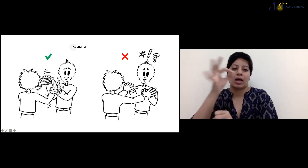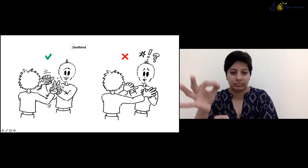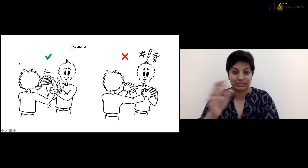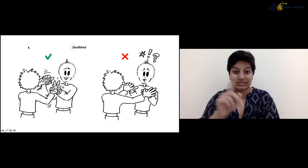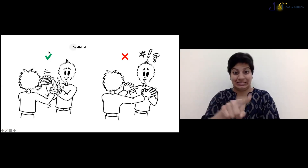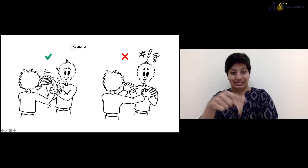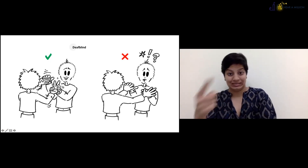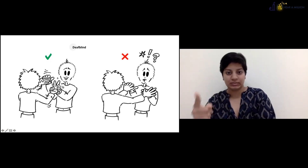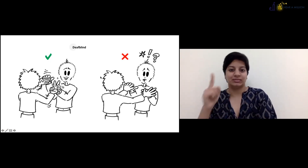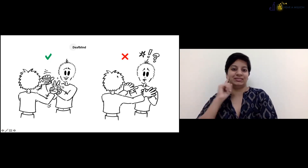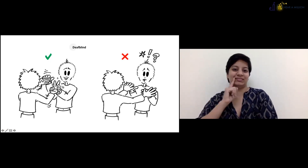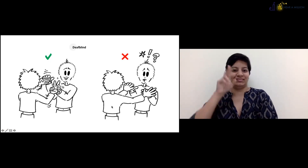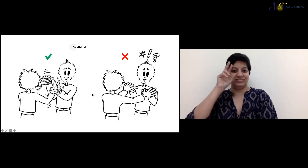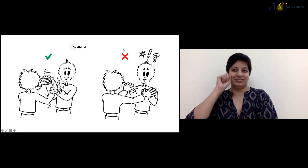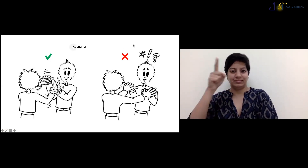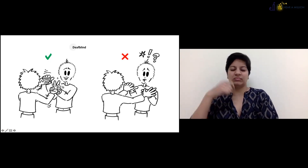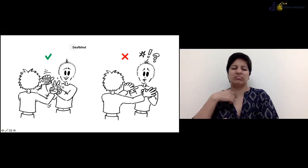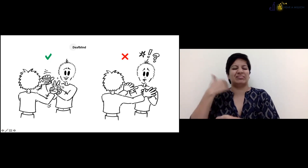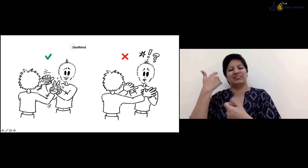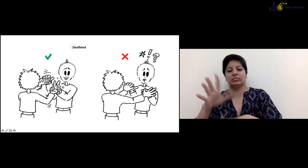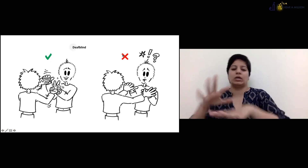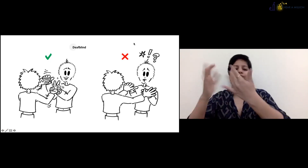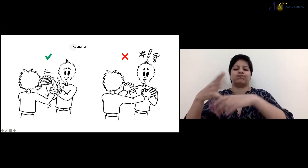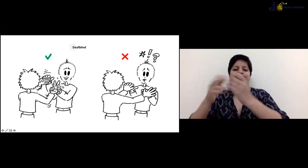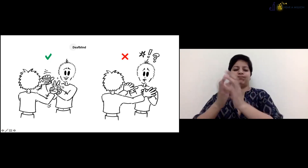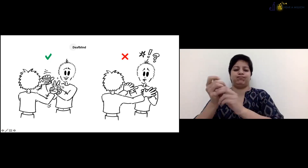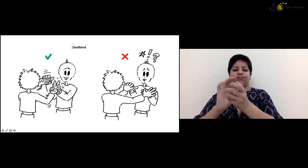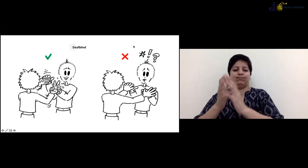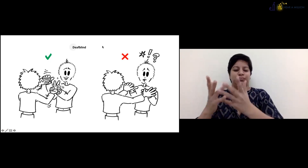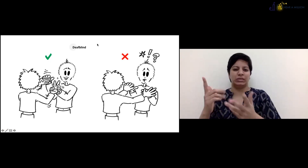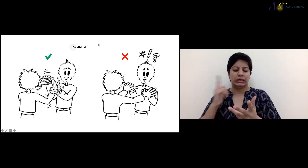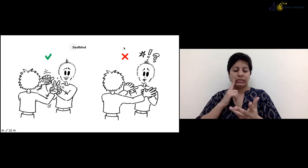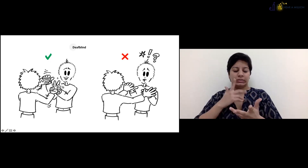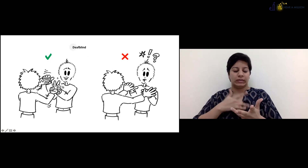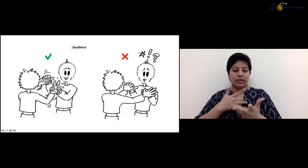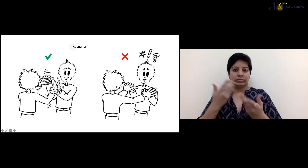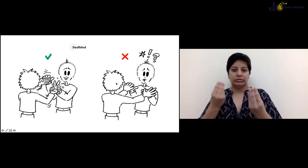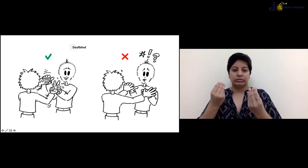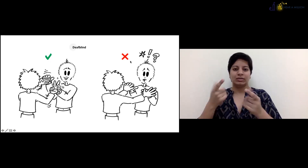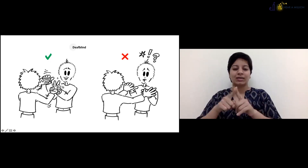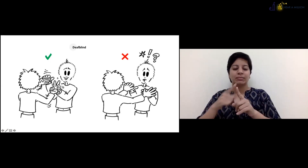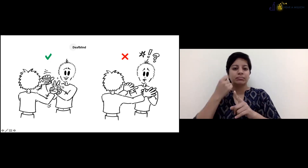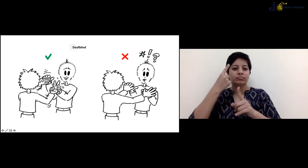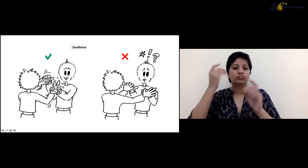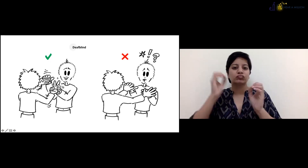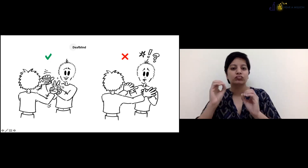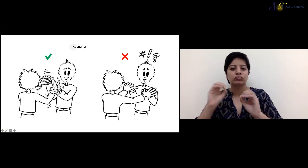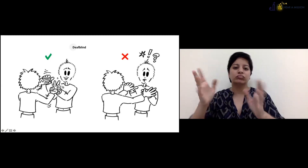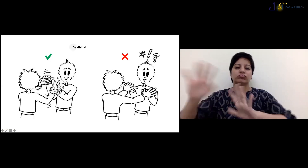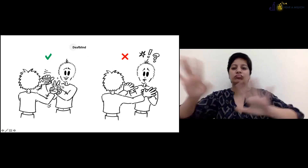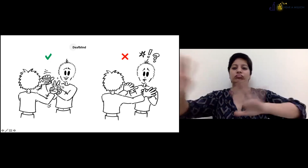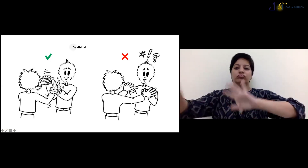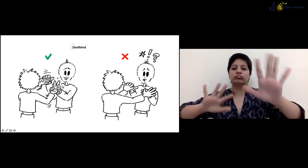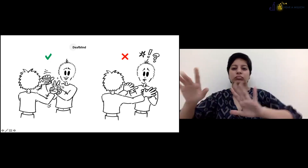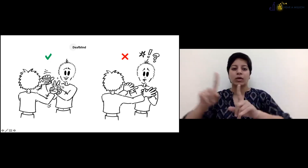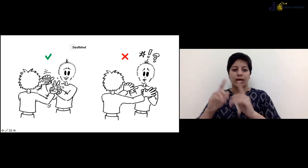in tactile way, then I can ask the question, I can understand. But if you will see a tactile sign, we are going smoothly, I can